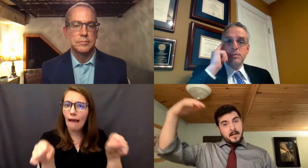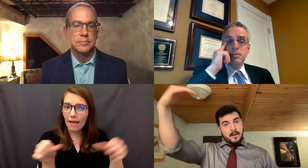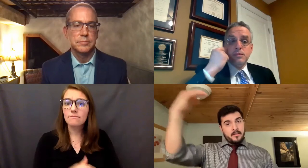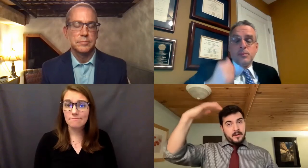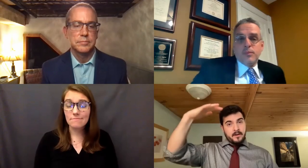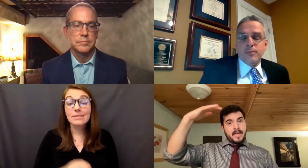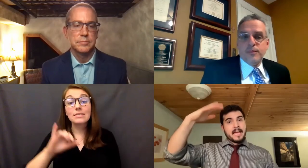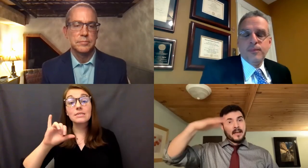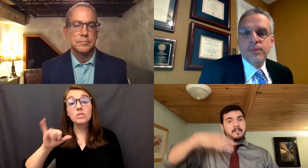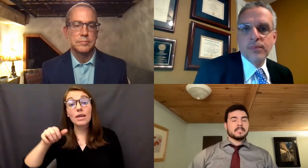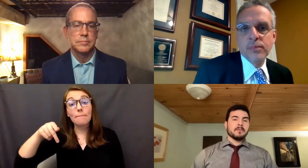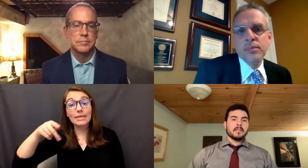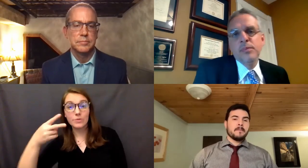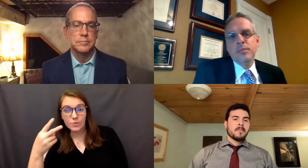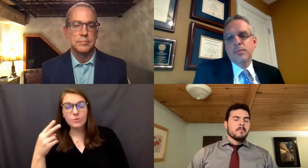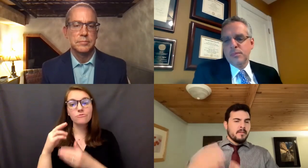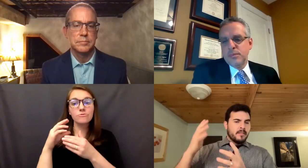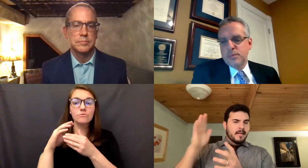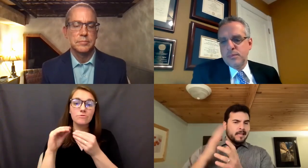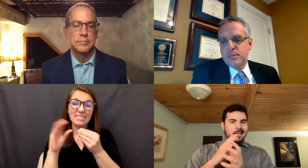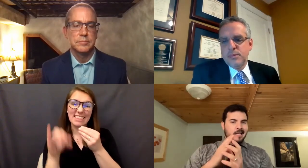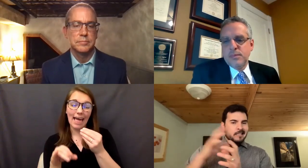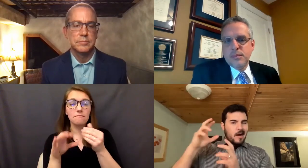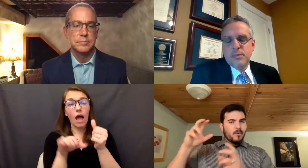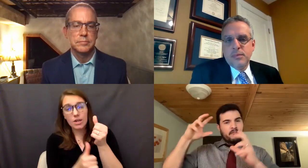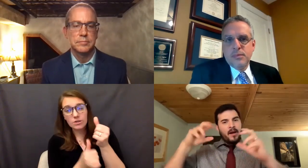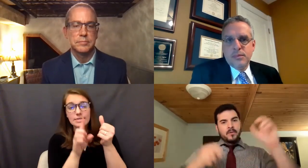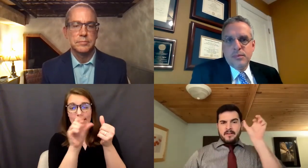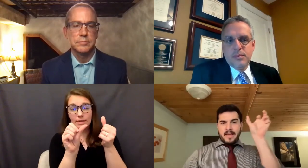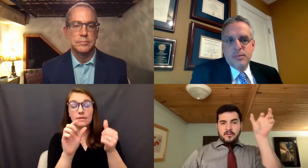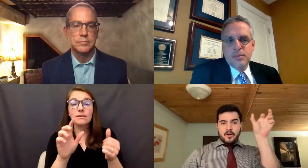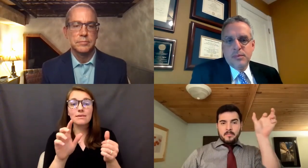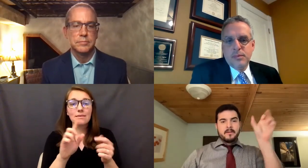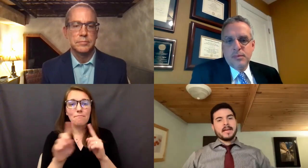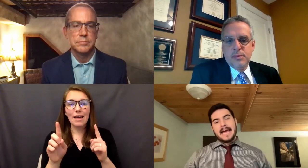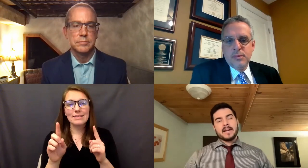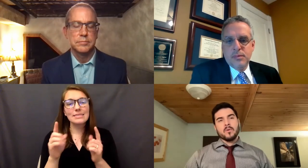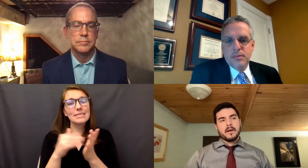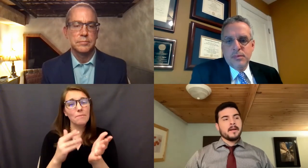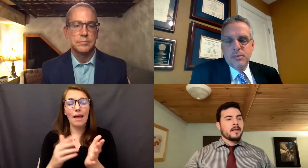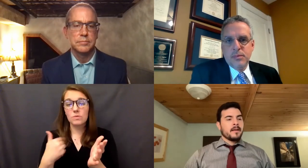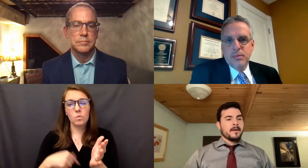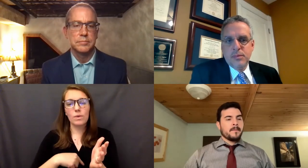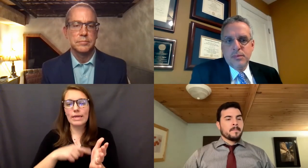discusses under the heading of disability, but even then, like it's not always found under that term and under that